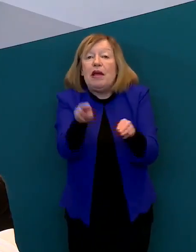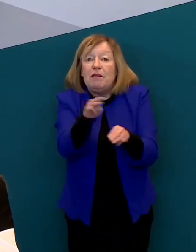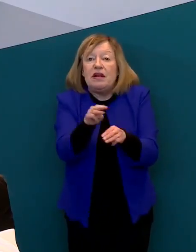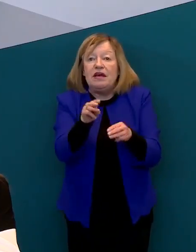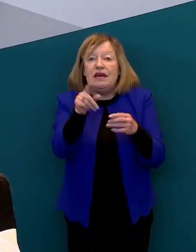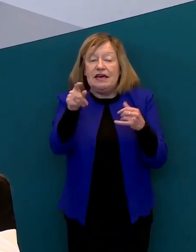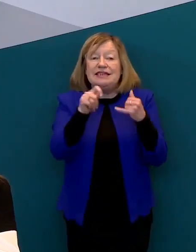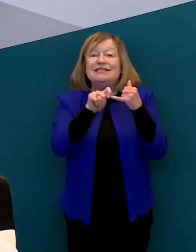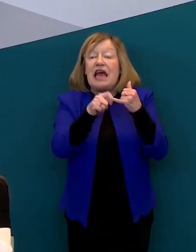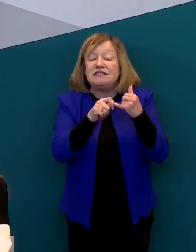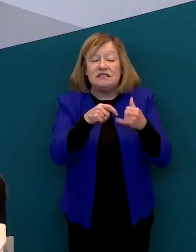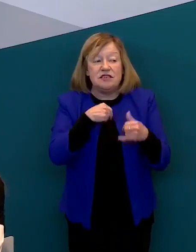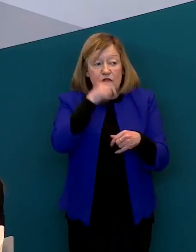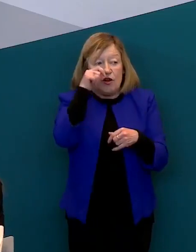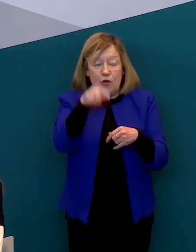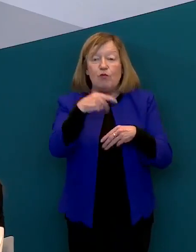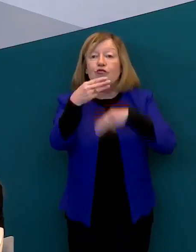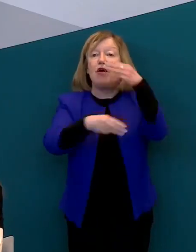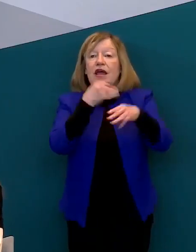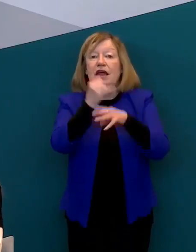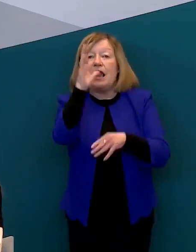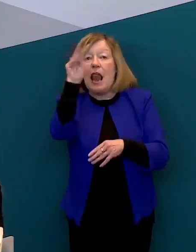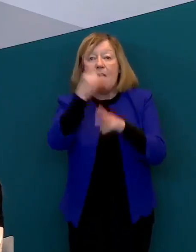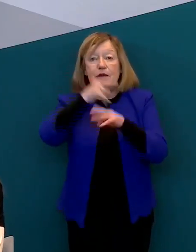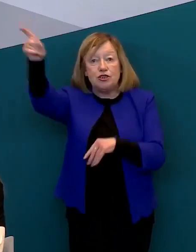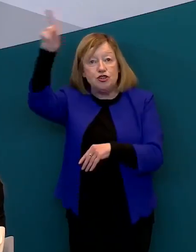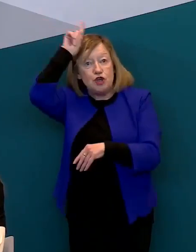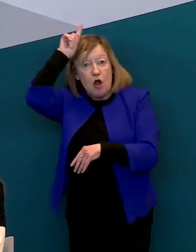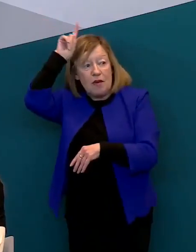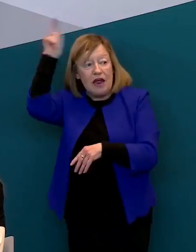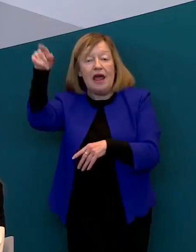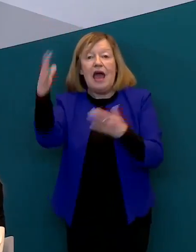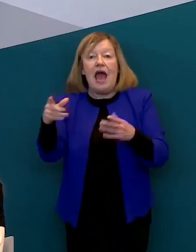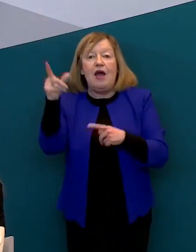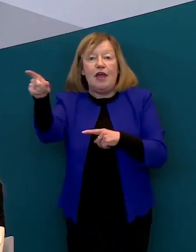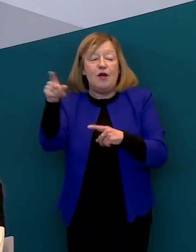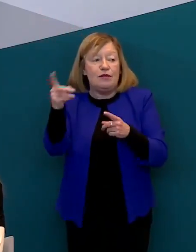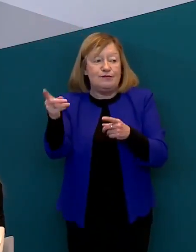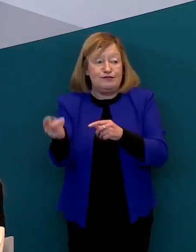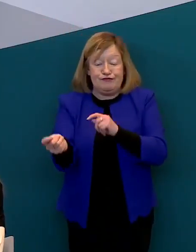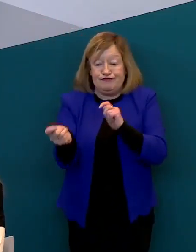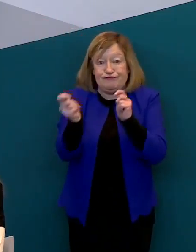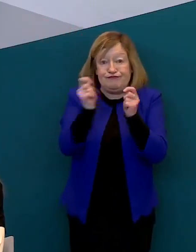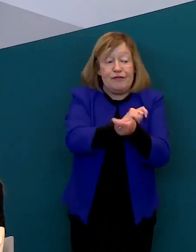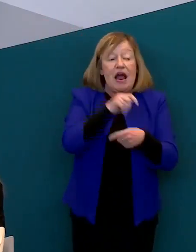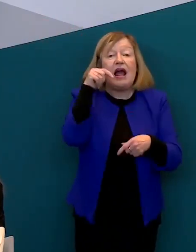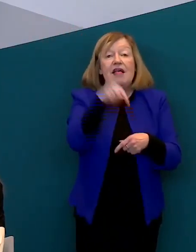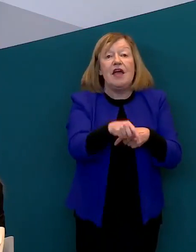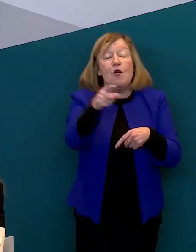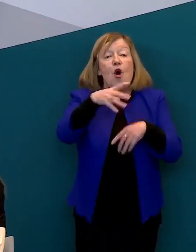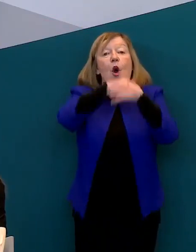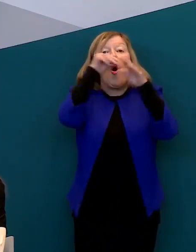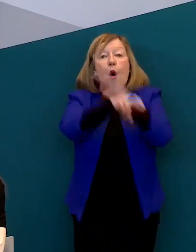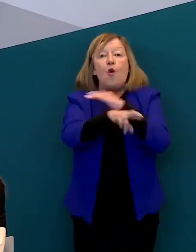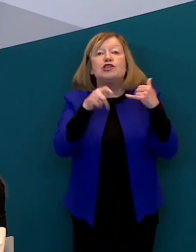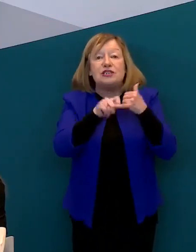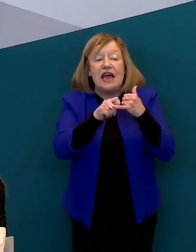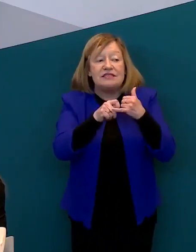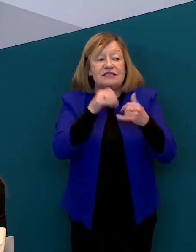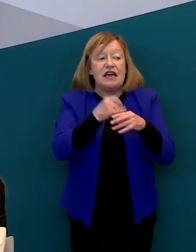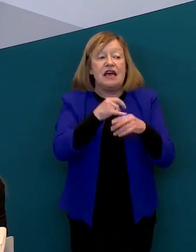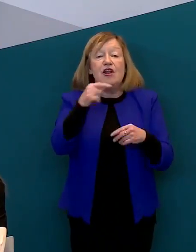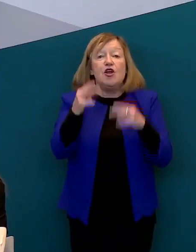relates to tests that I understand were processed in the laboratory in Germany and how those are designated, and they're tests that would have been older and that in